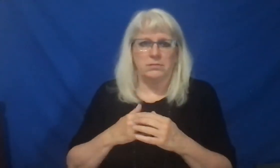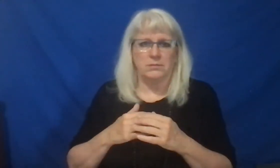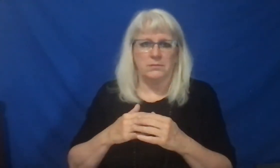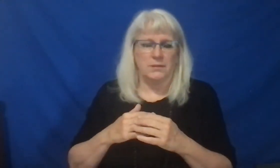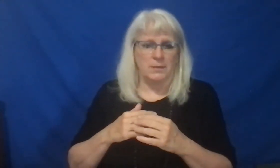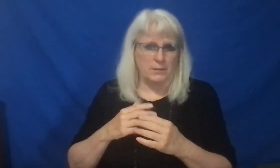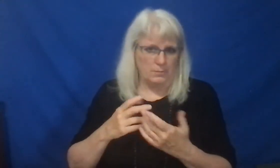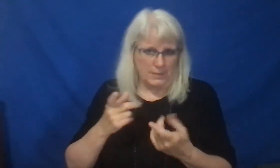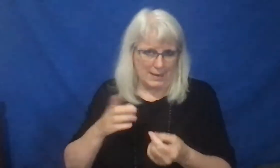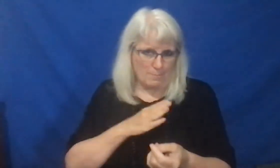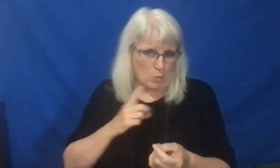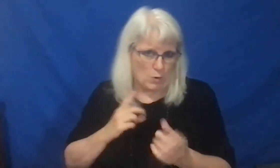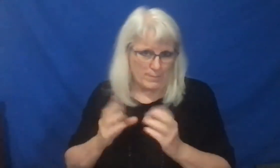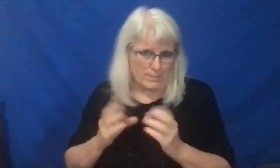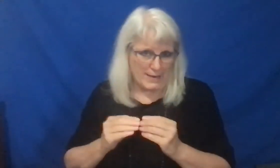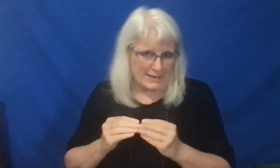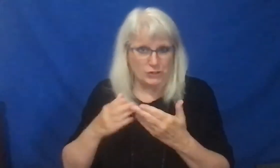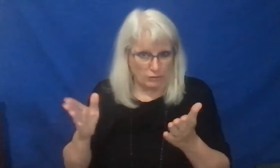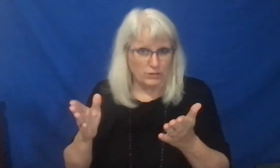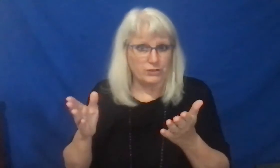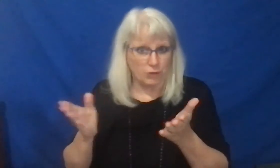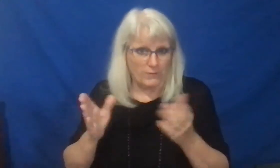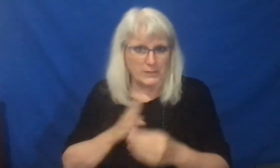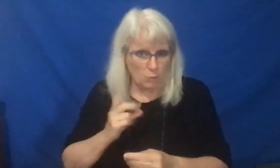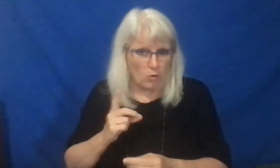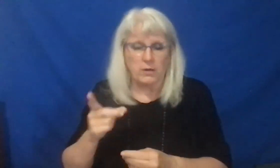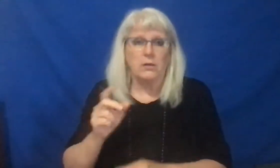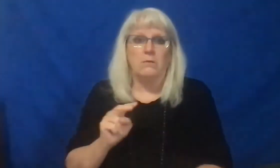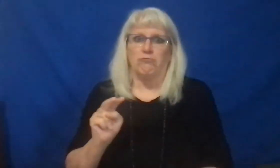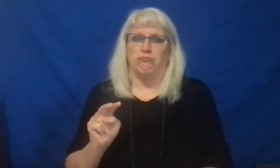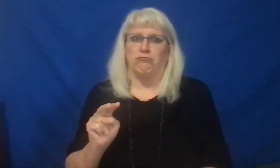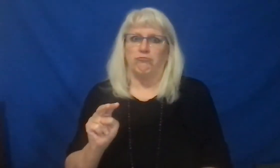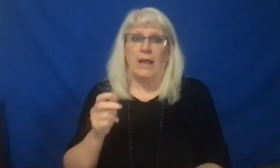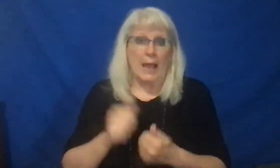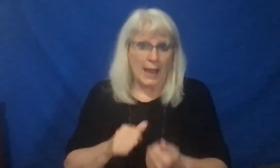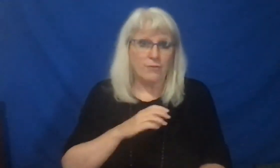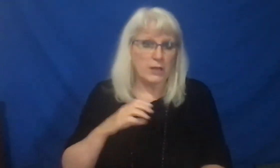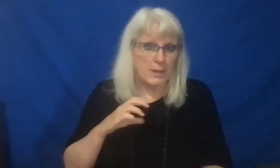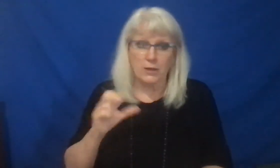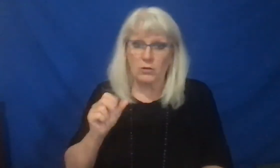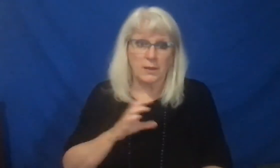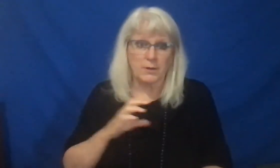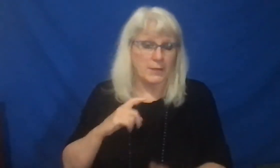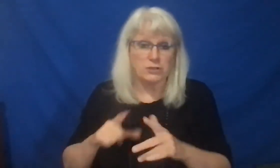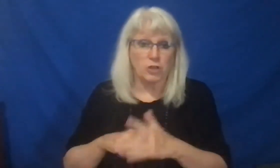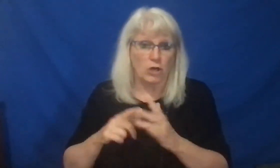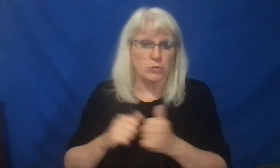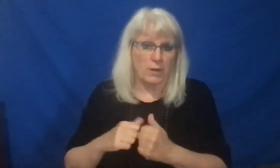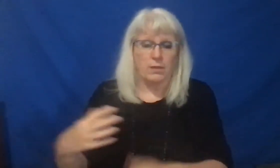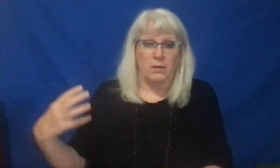board meeting of our General Service Board, is that every single committee or subcommittee starts with our chair. And I don't think this